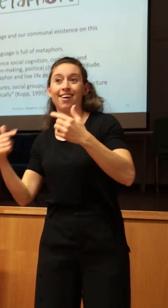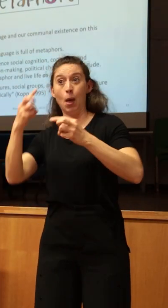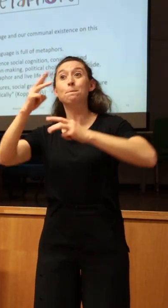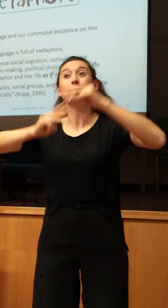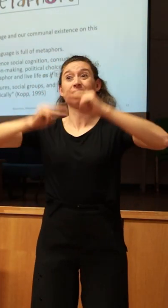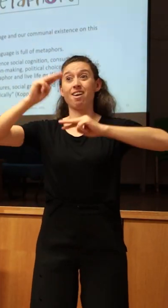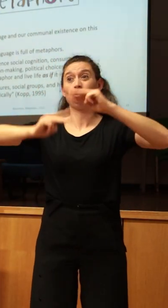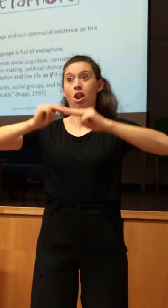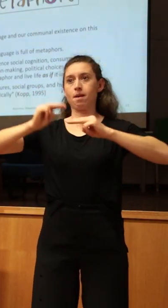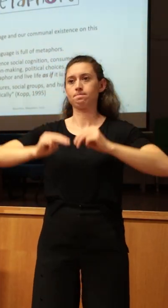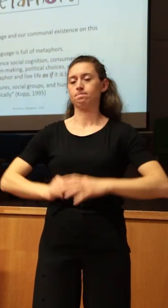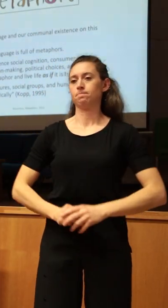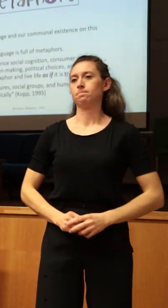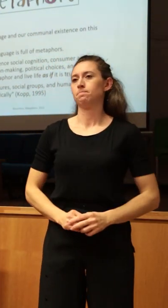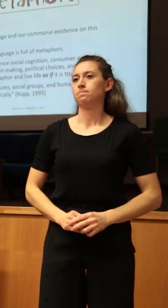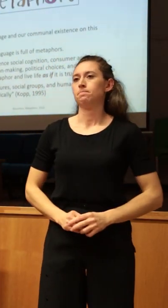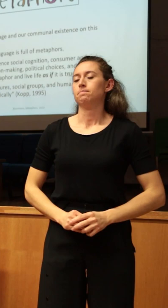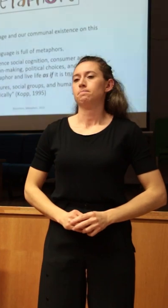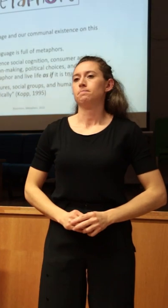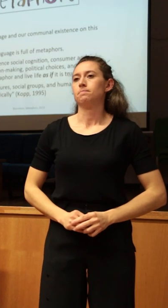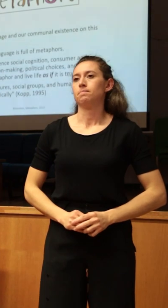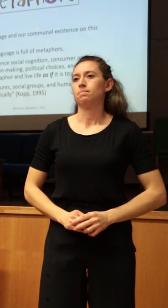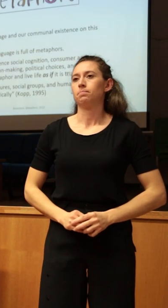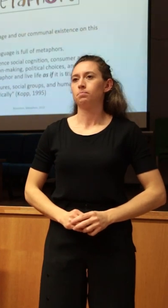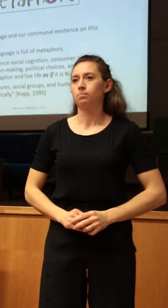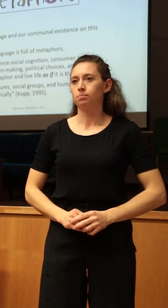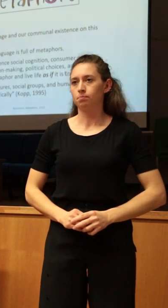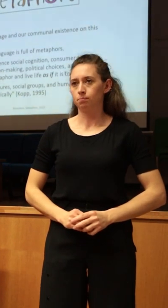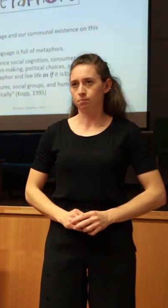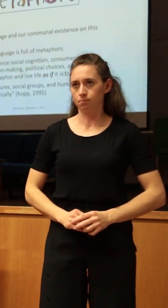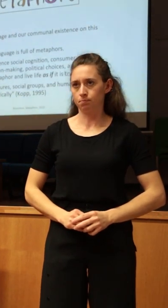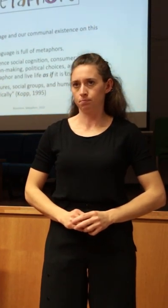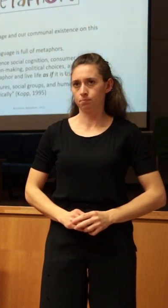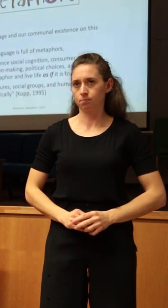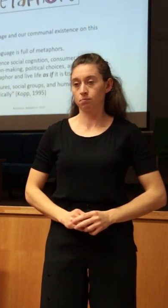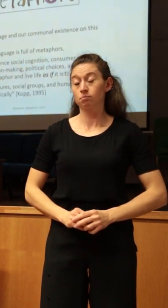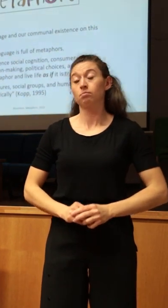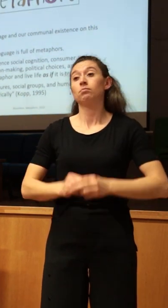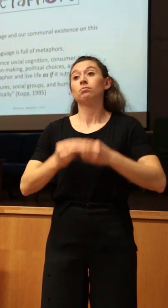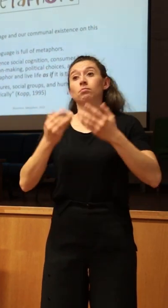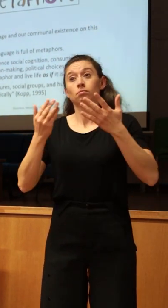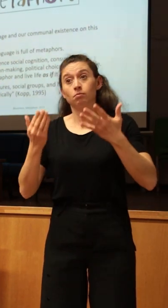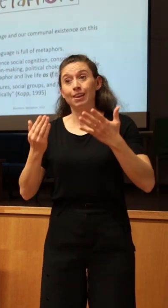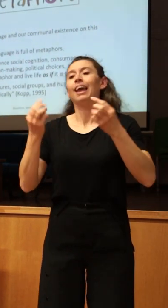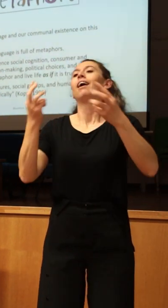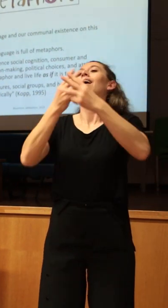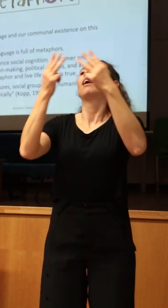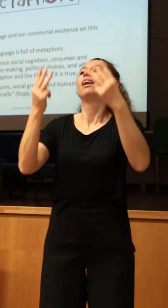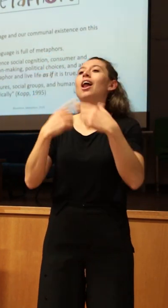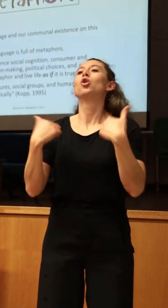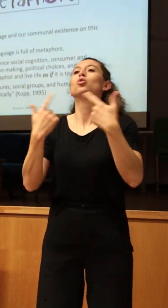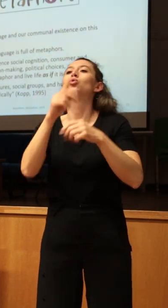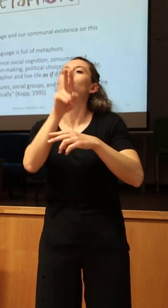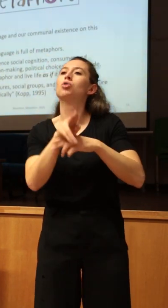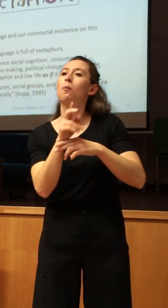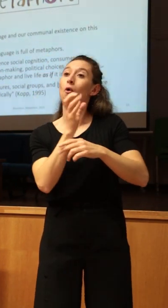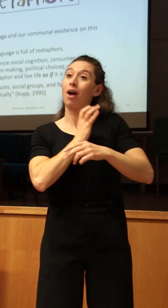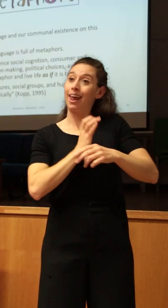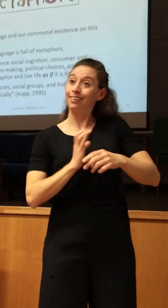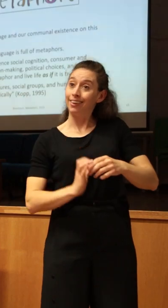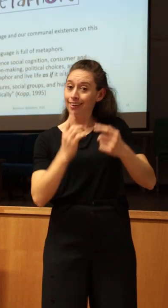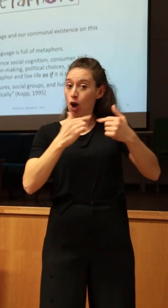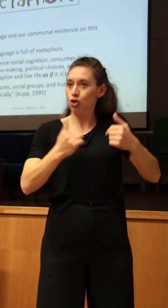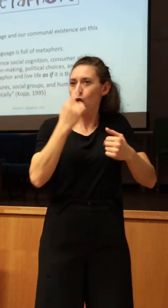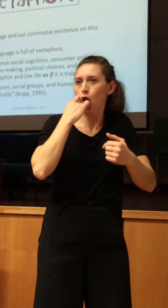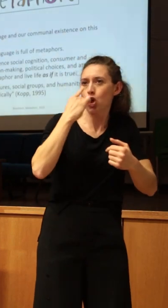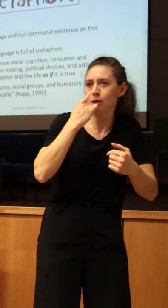the characteristics of what's known to explain what's not known. Y usualmente usamos las características de lo que